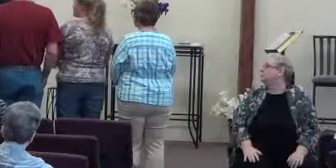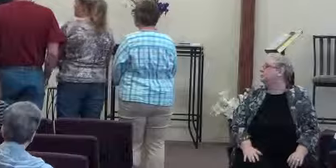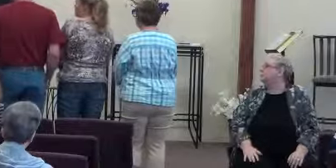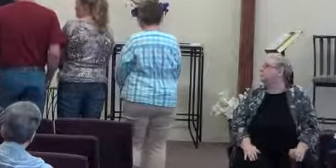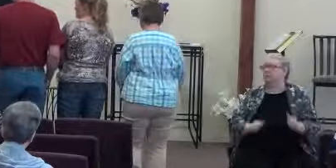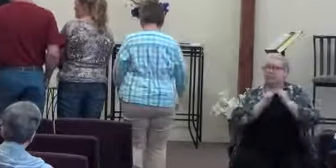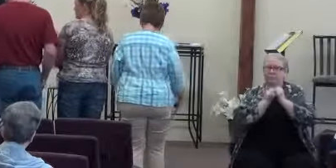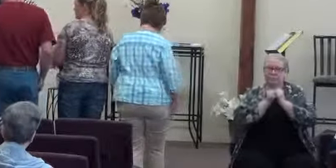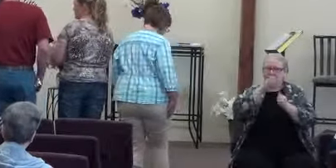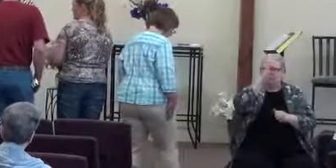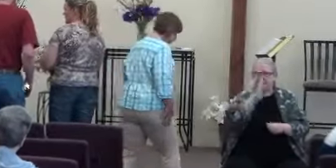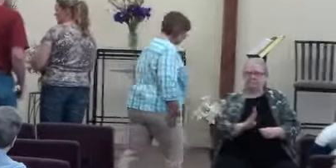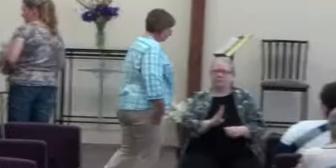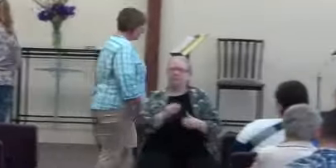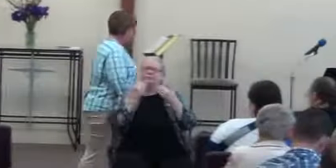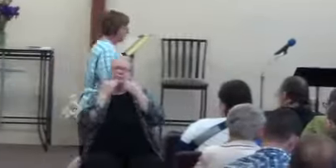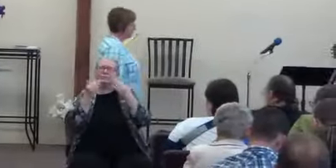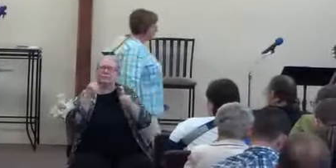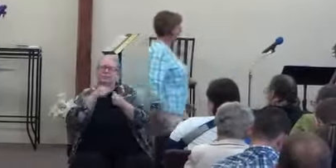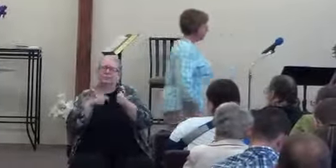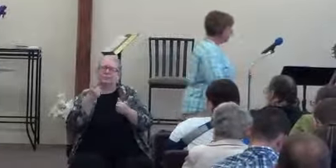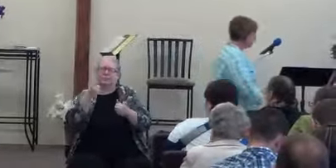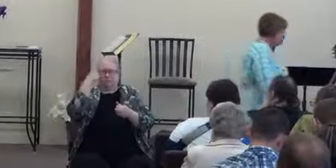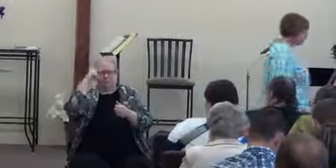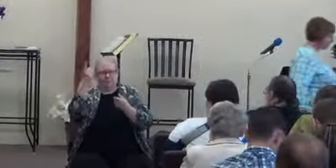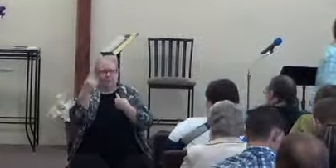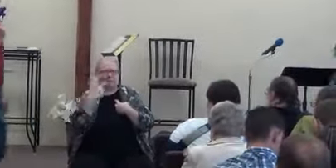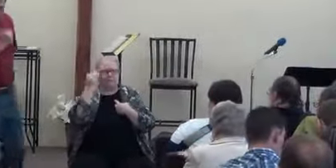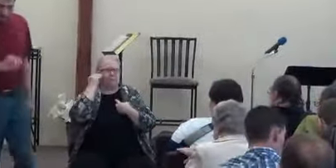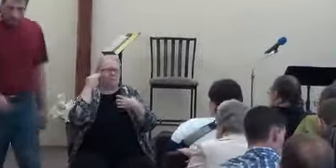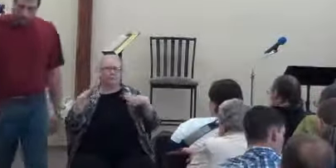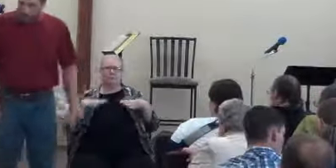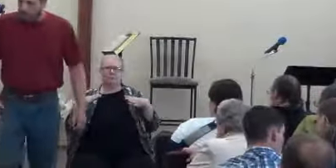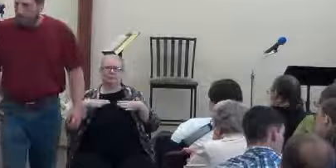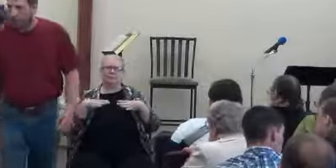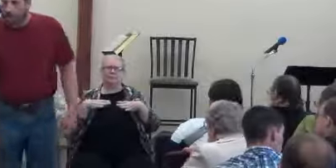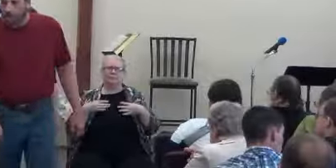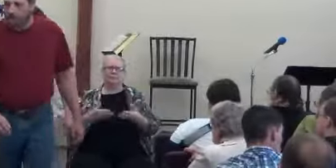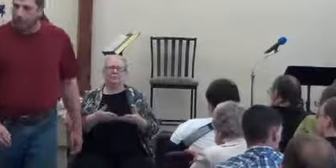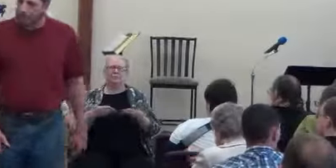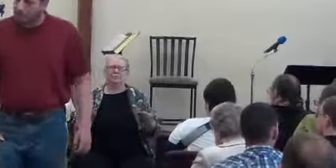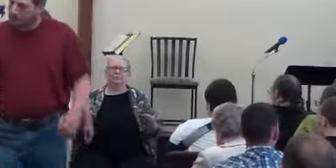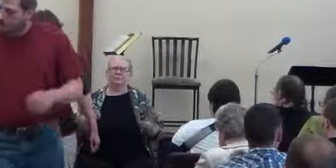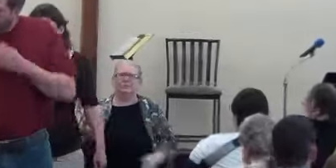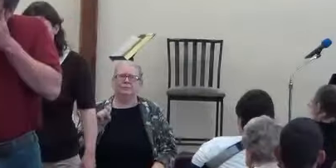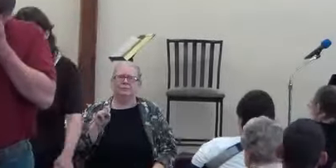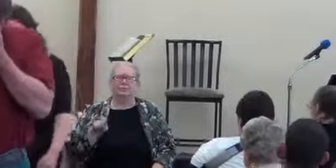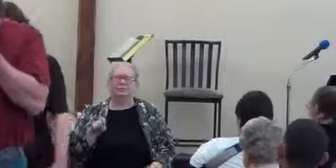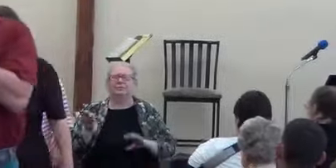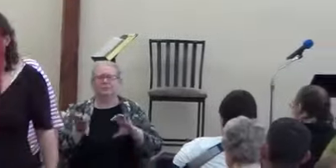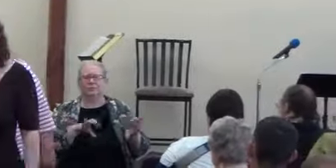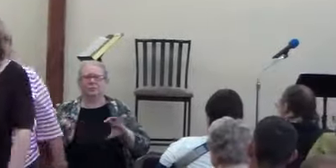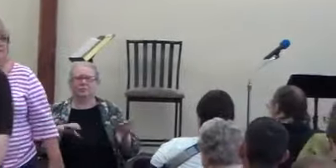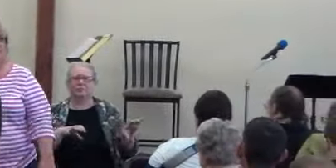everybody, for coming. I know it's a holiday and the things you'd rather be doing, but you know